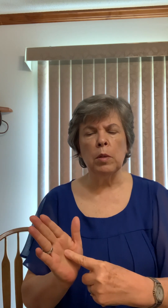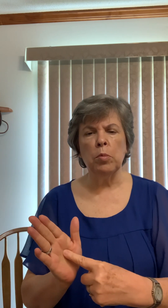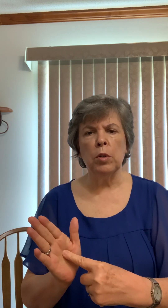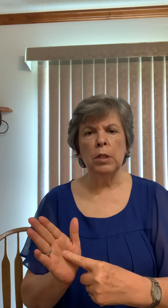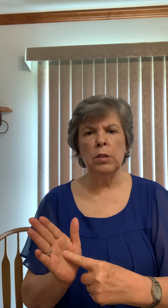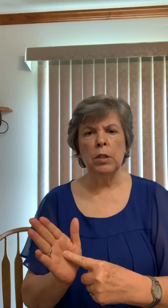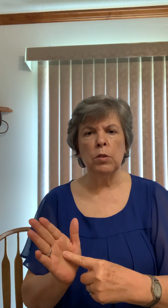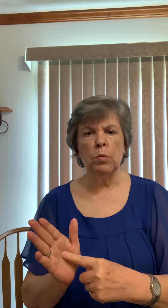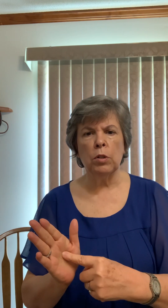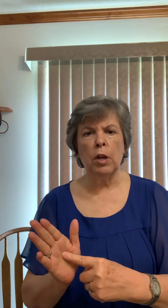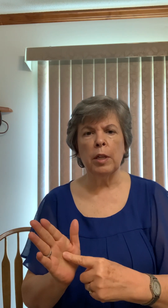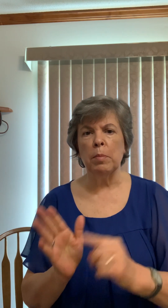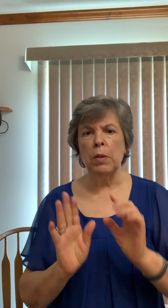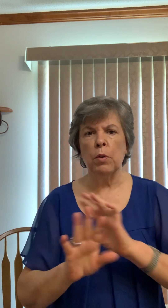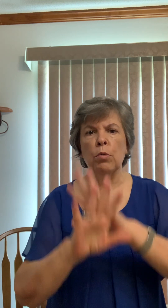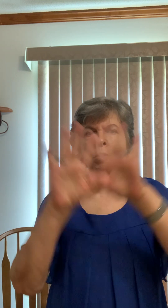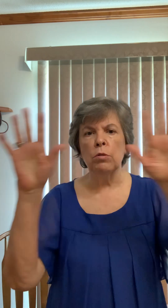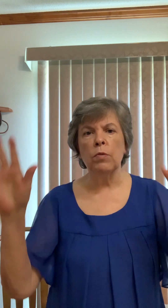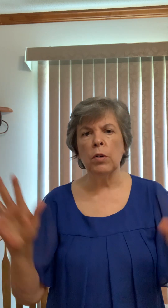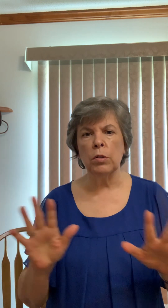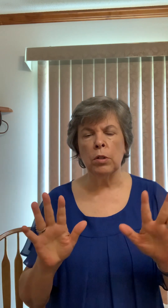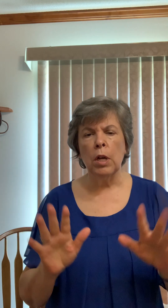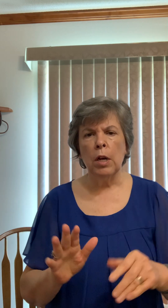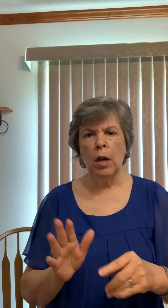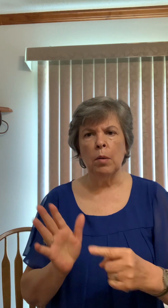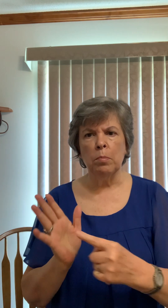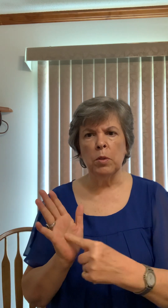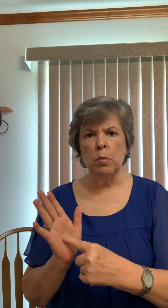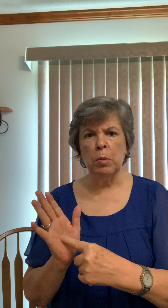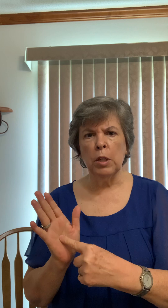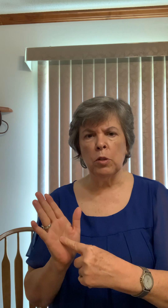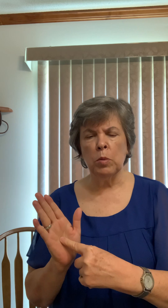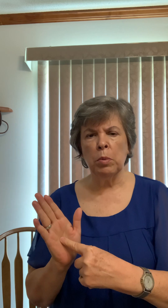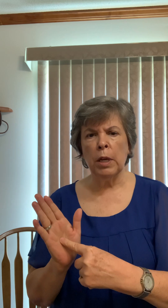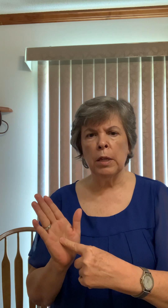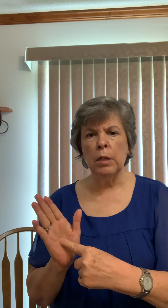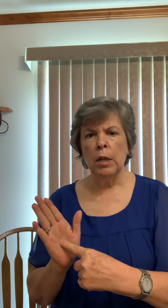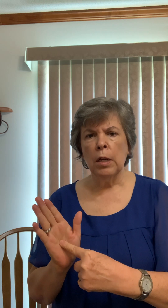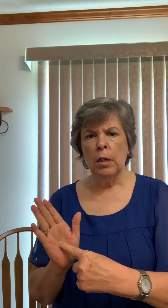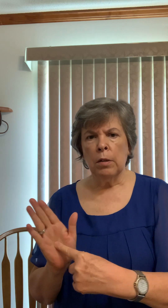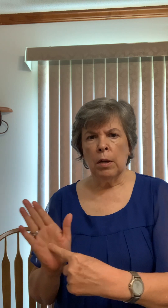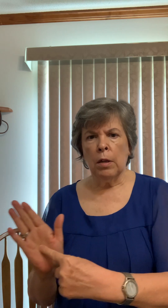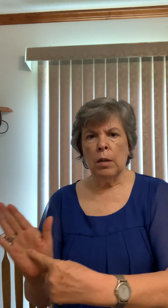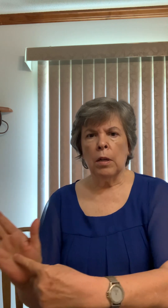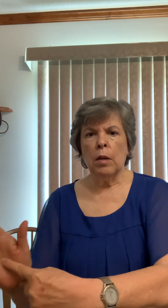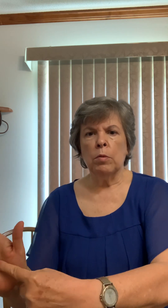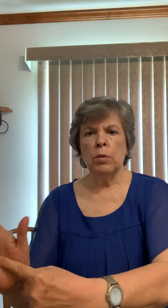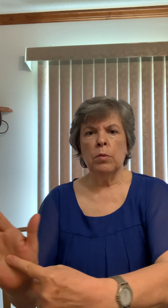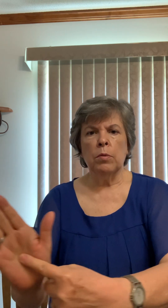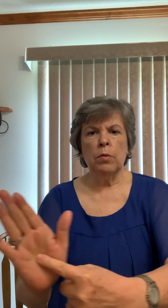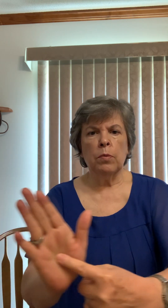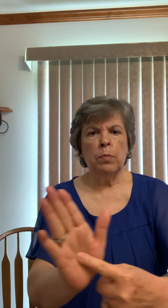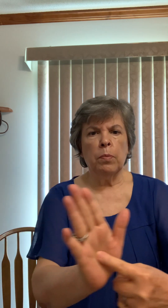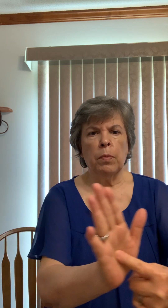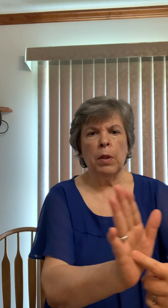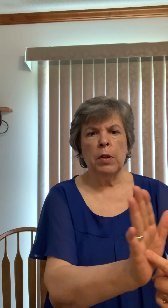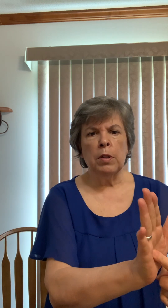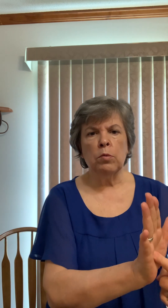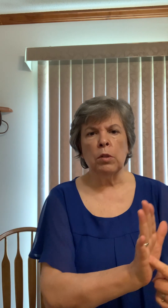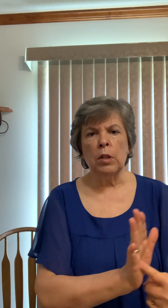pretty since we're talking about the whole universe being displayed. I think it's really nice